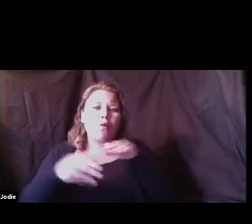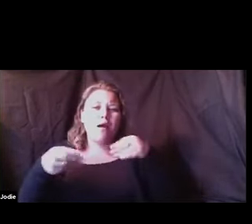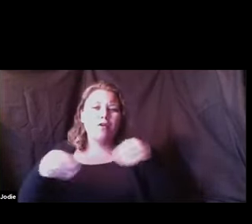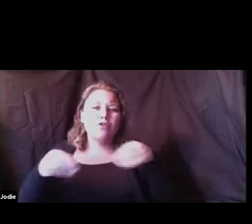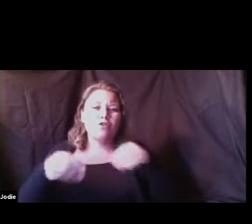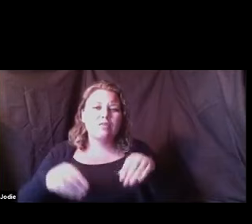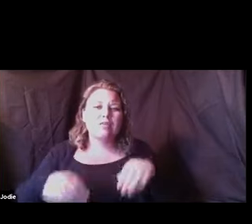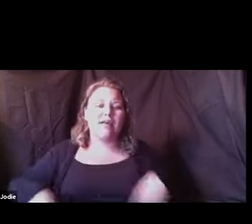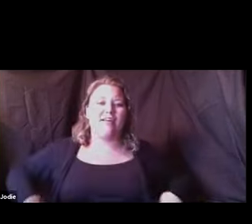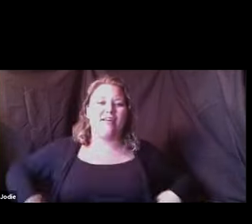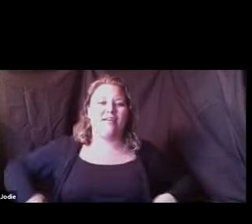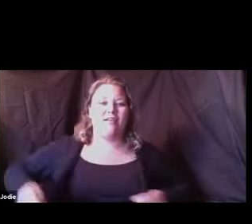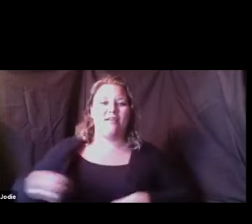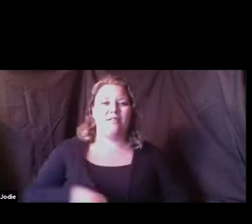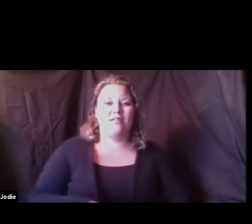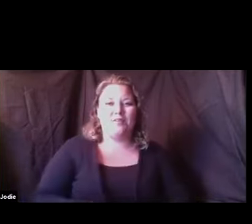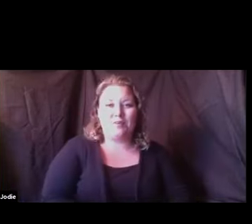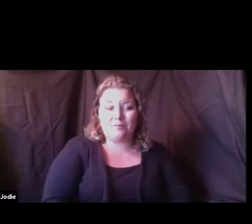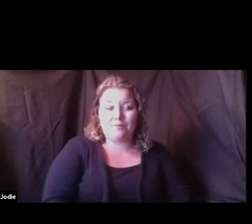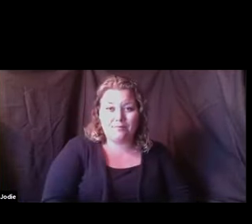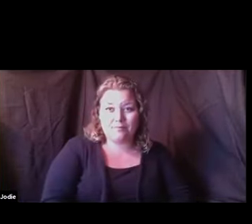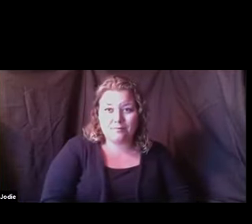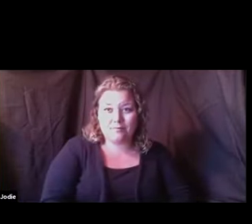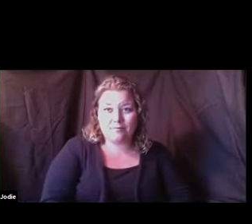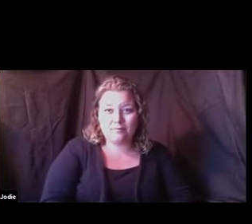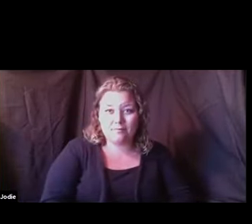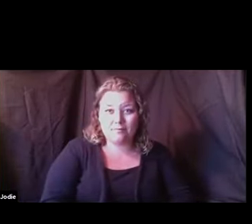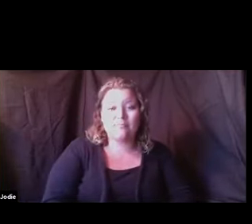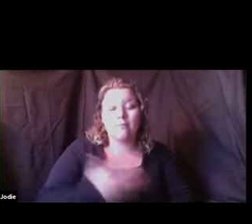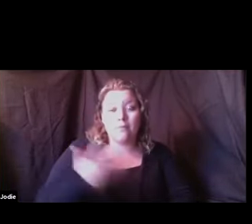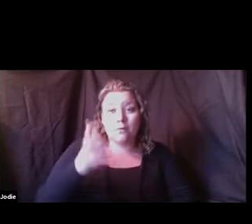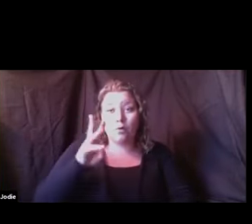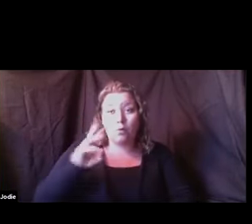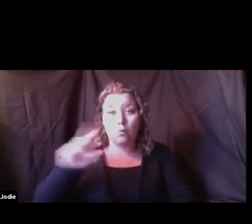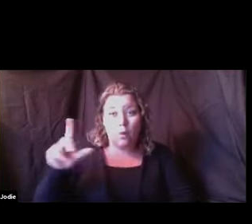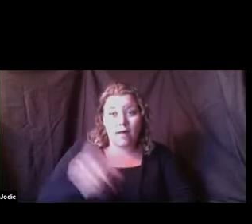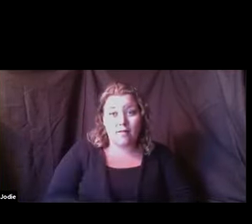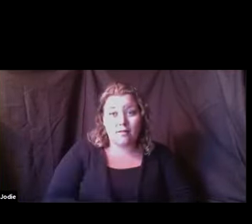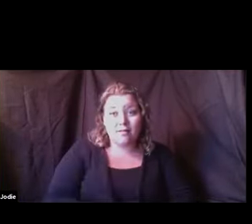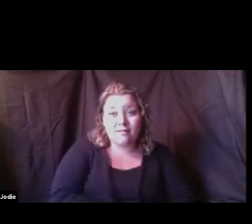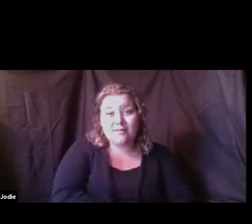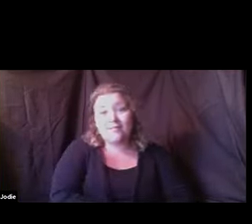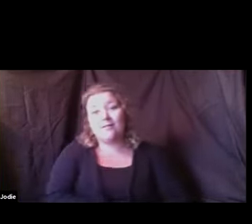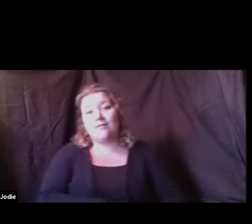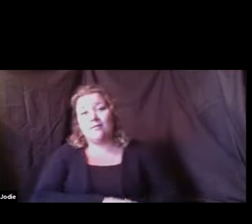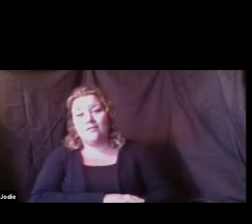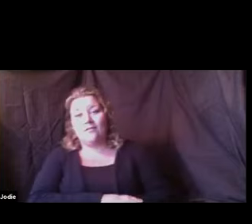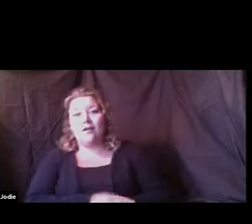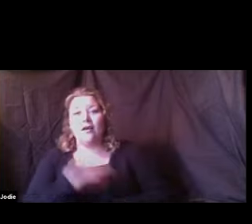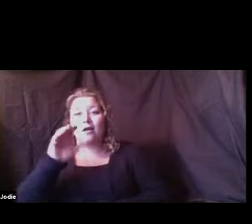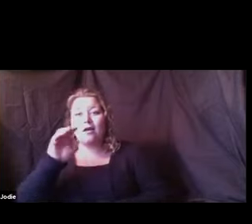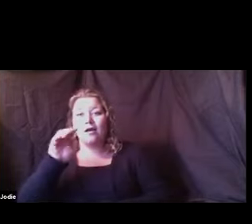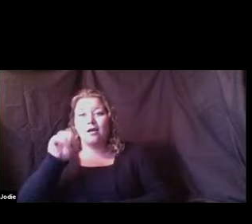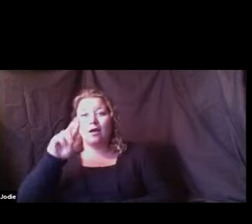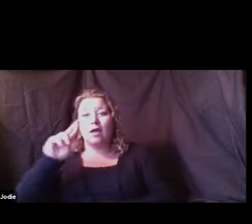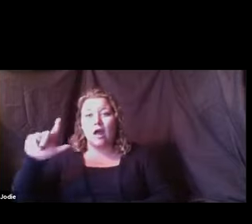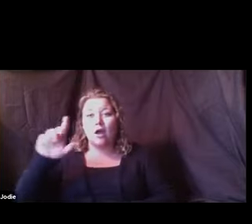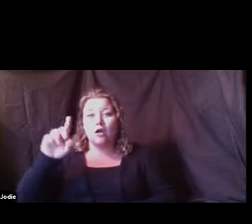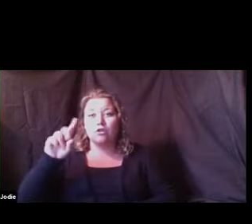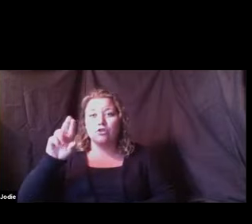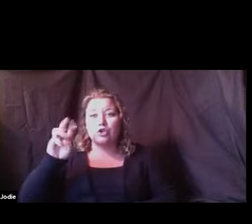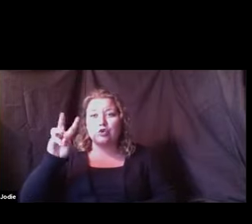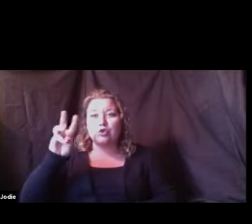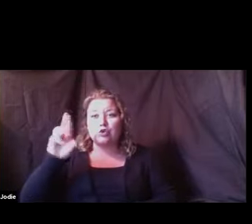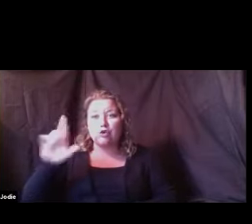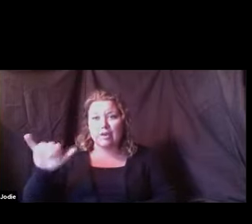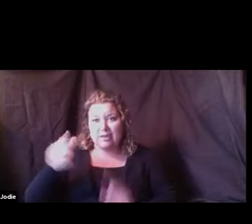Guidance for garage sales. Well, the best person to ask this question would be Carol Drury in my department. I